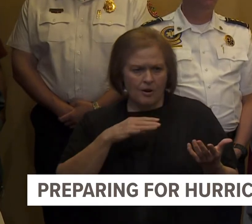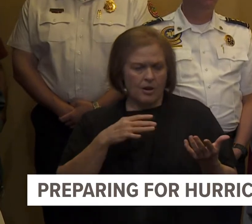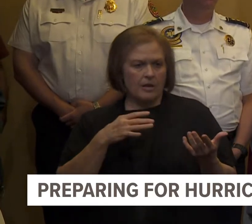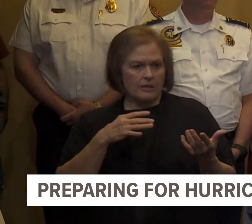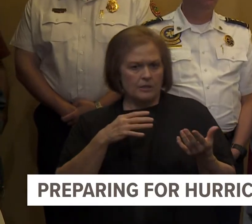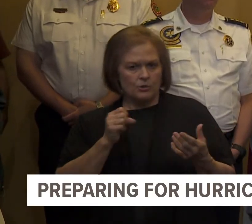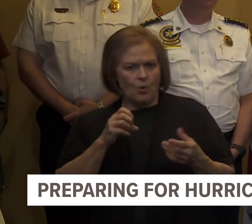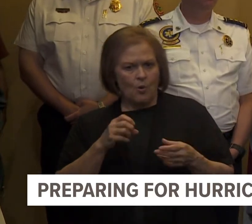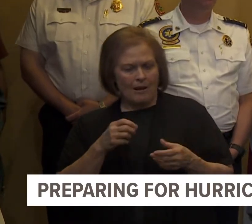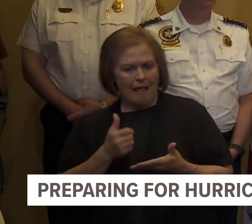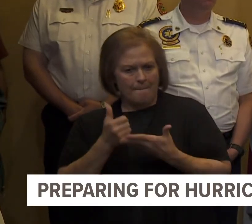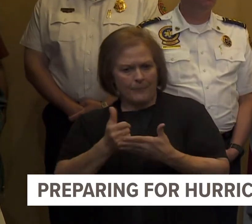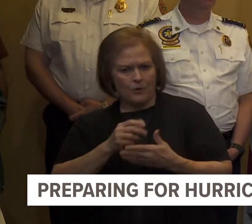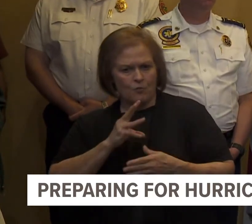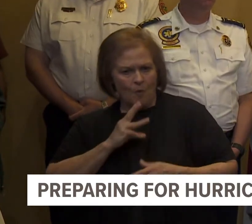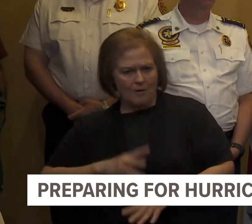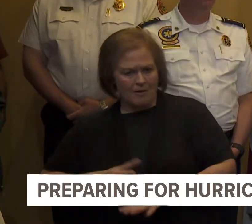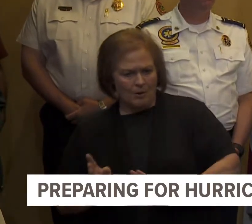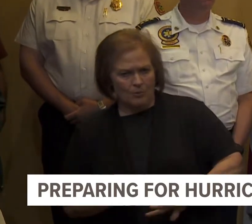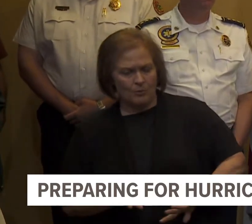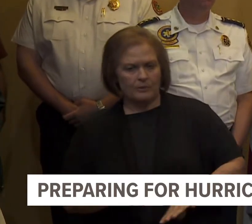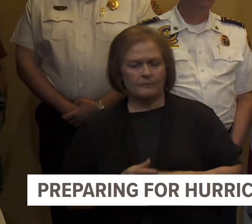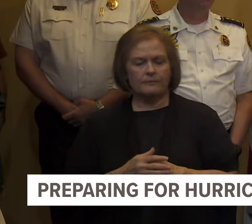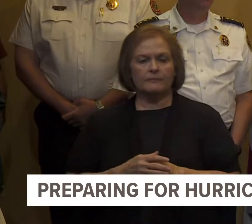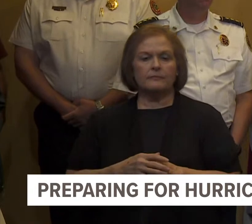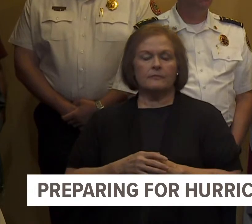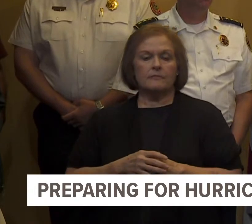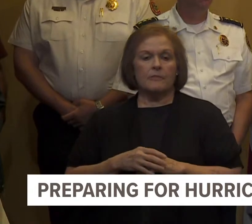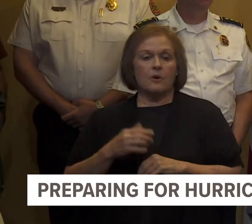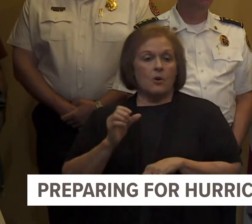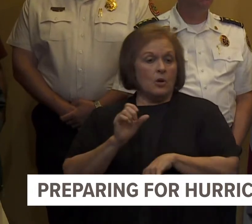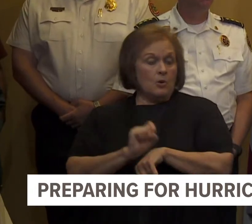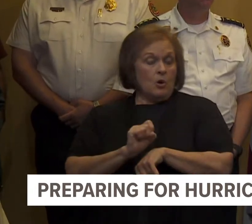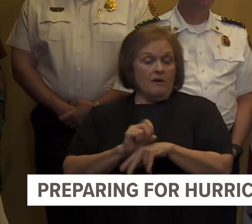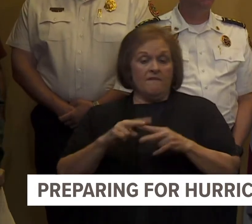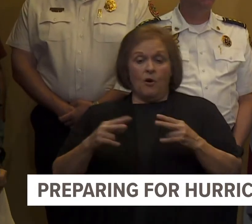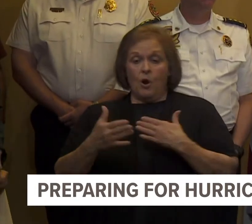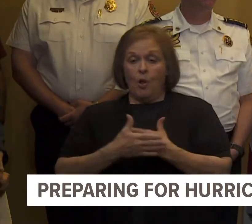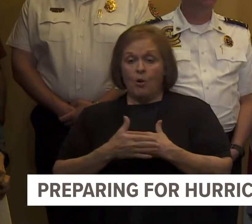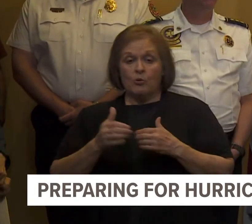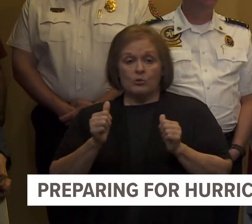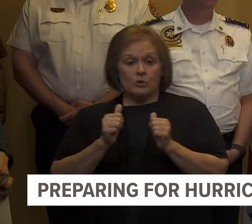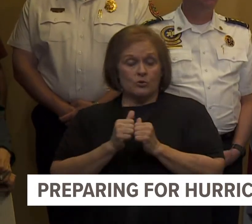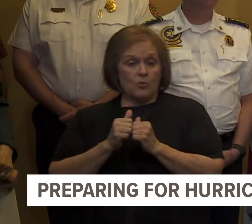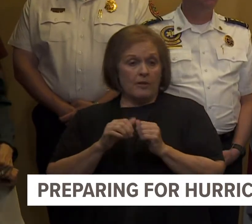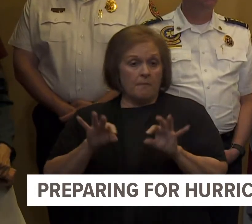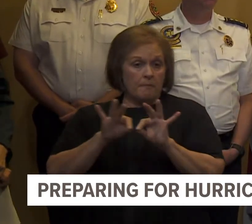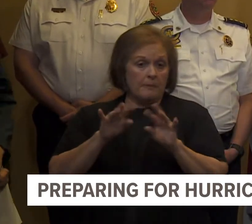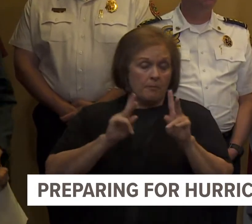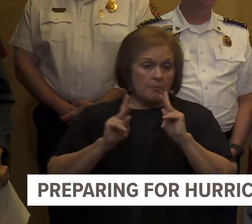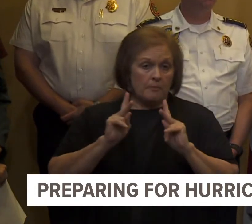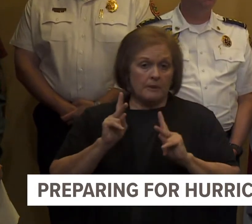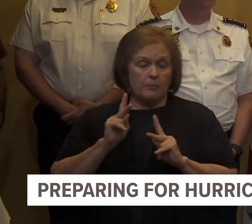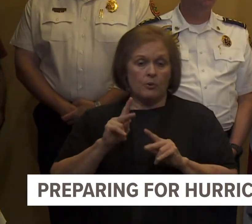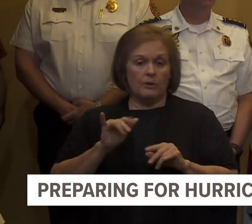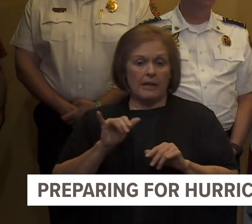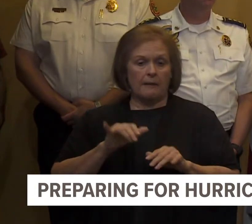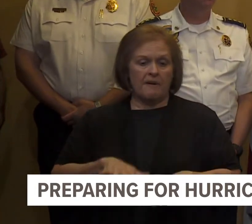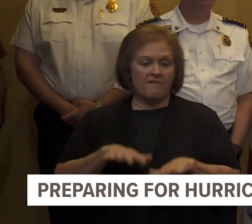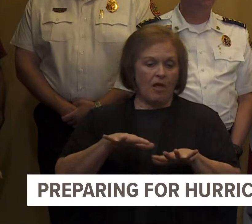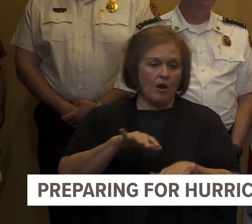to maximize the capacity of those canals. We've been working very closely with key partners like the